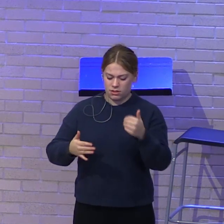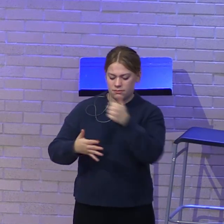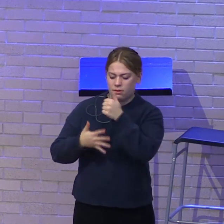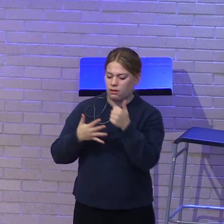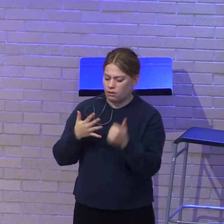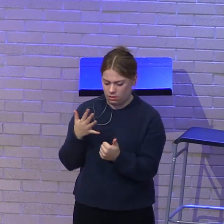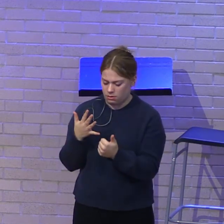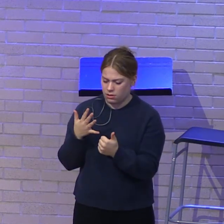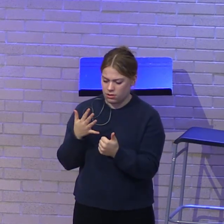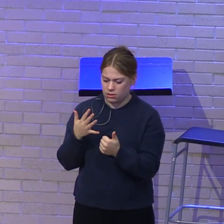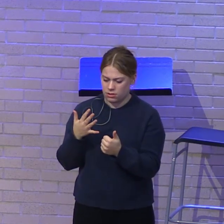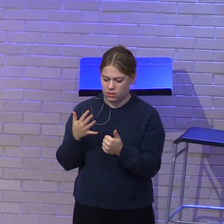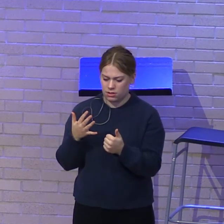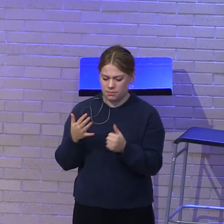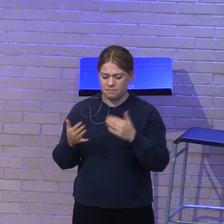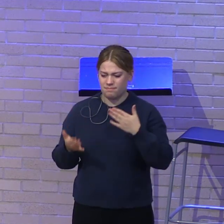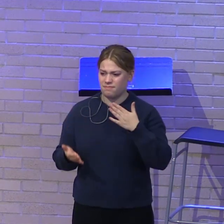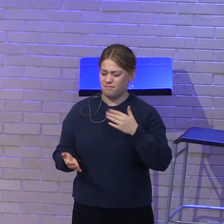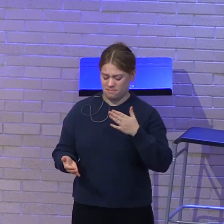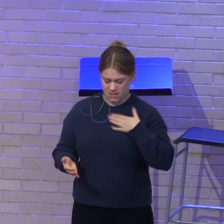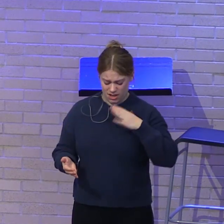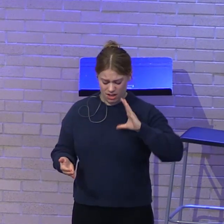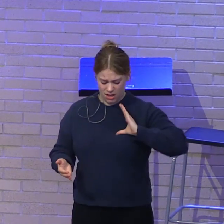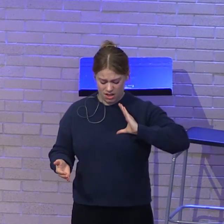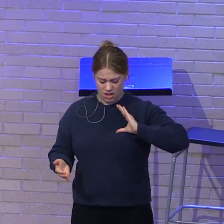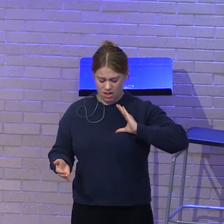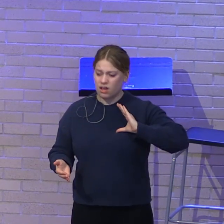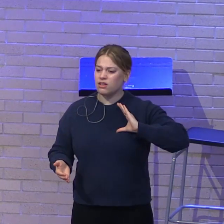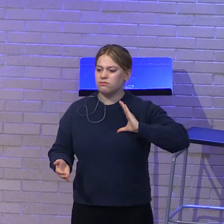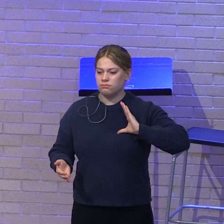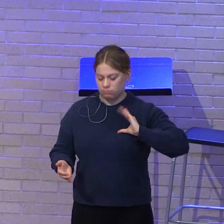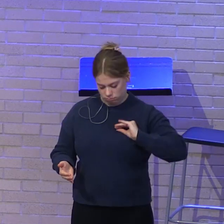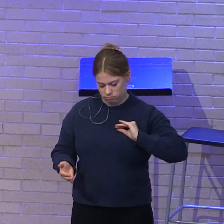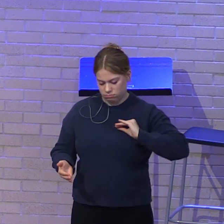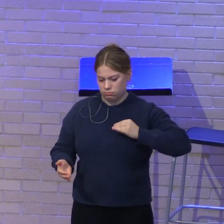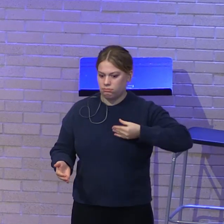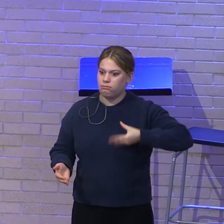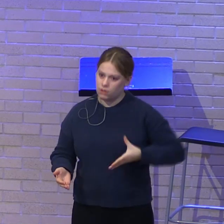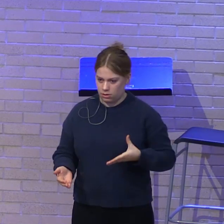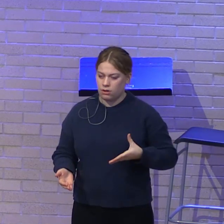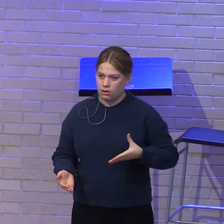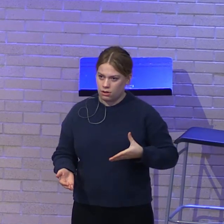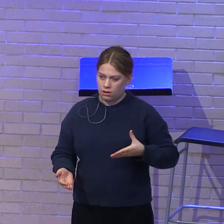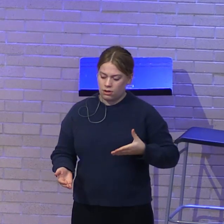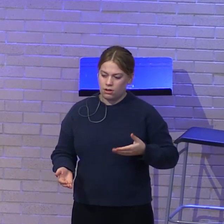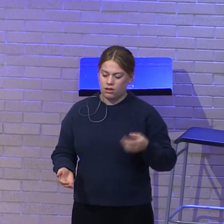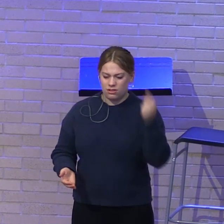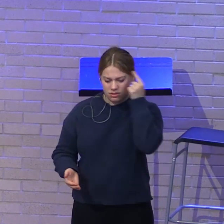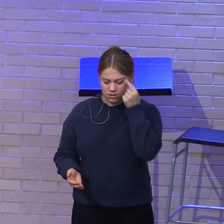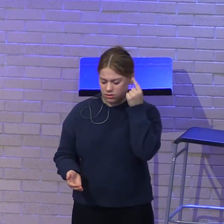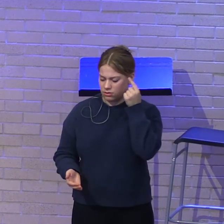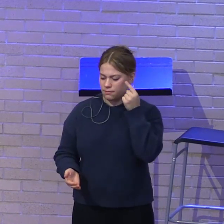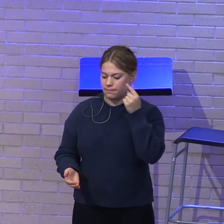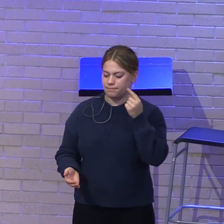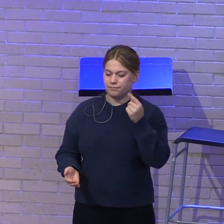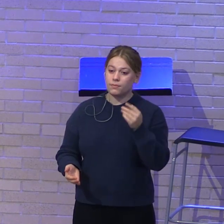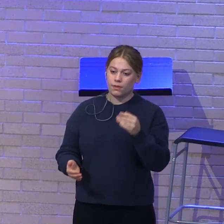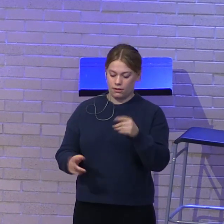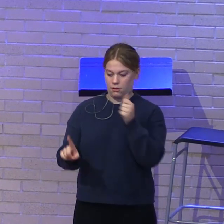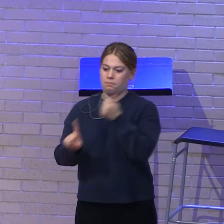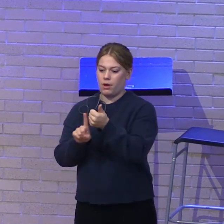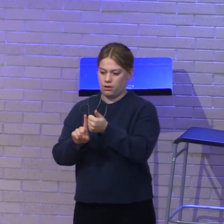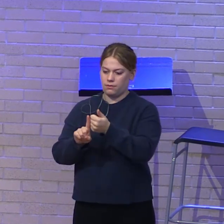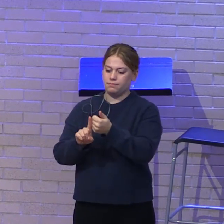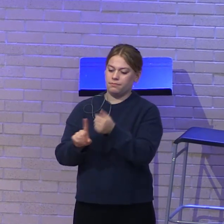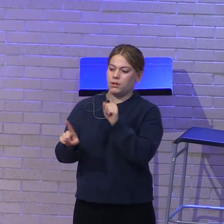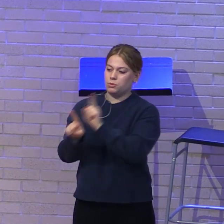very low about myself. Just as these thoughts came across my mind, my tutor arrived. Luckily, my tutor